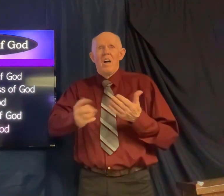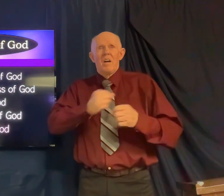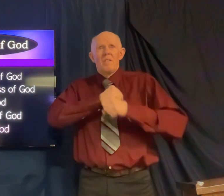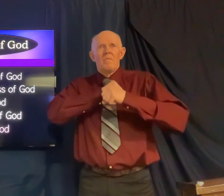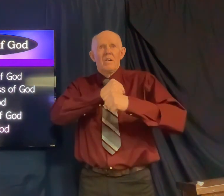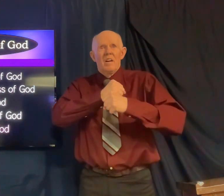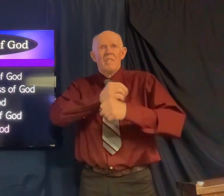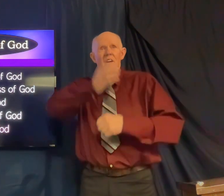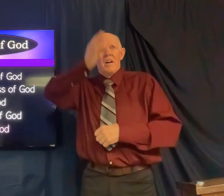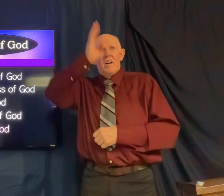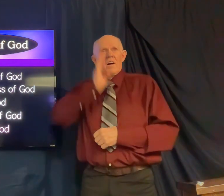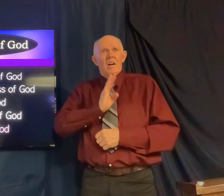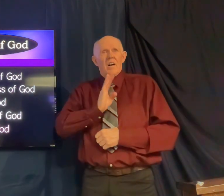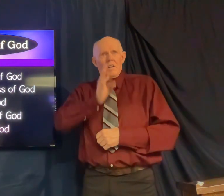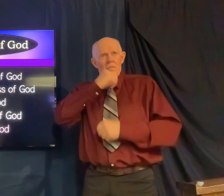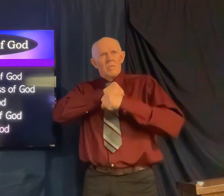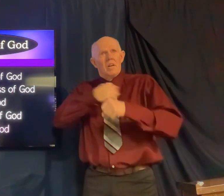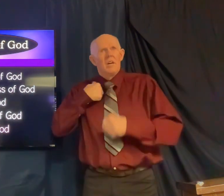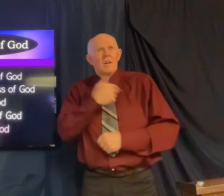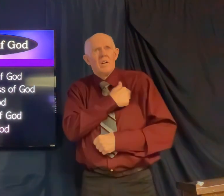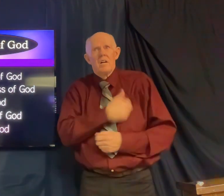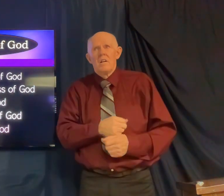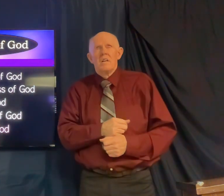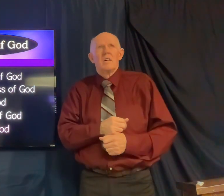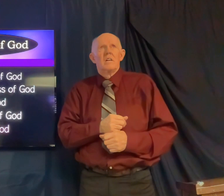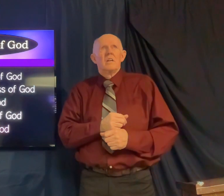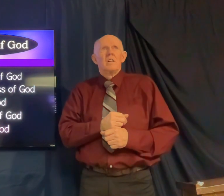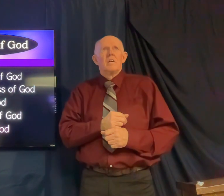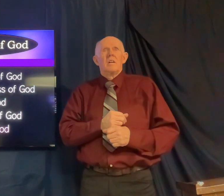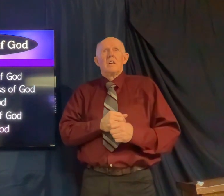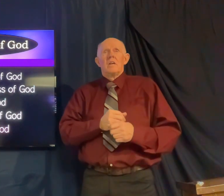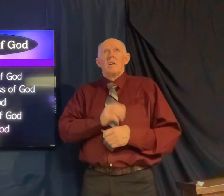The unfailing protection of God. He protects us.